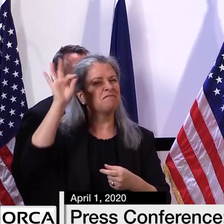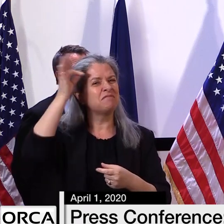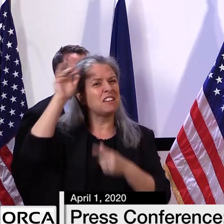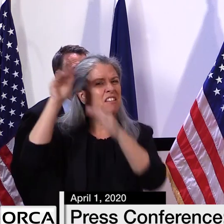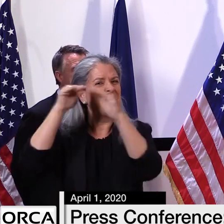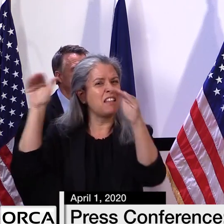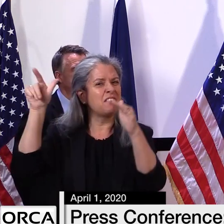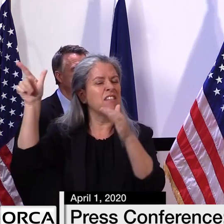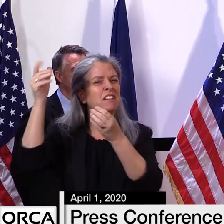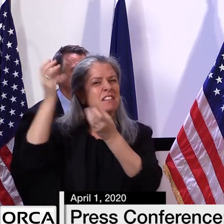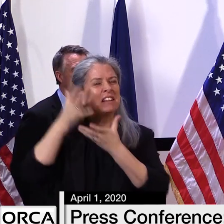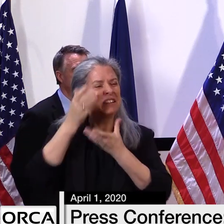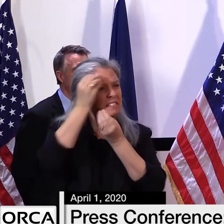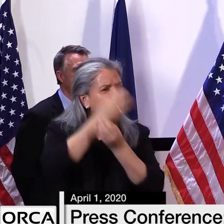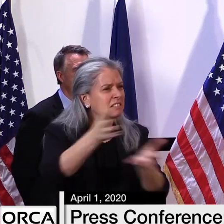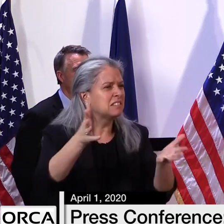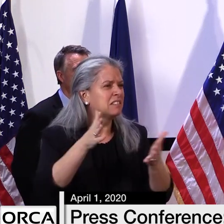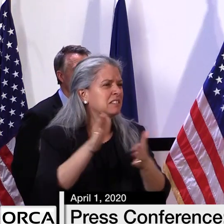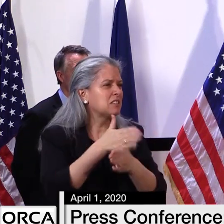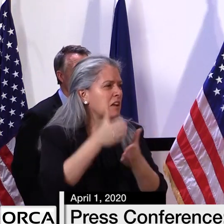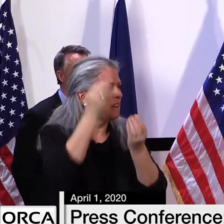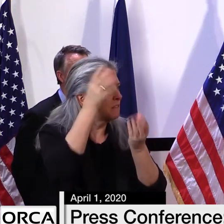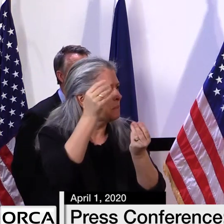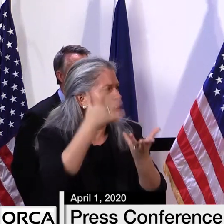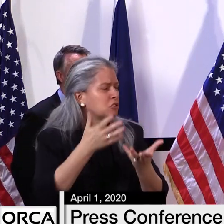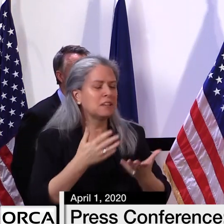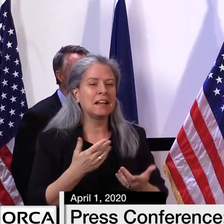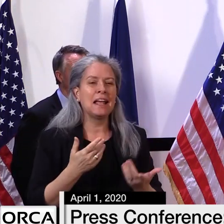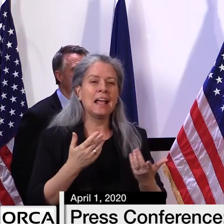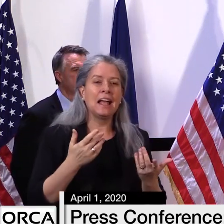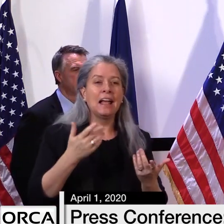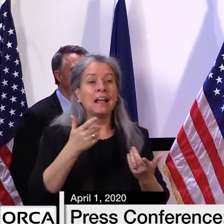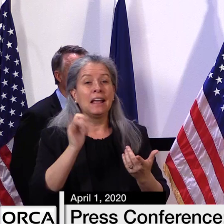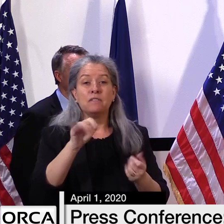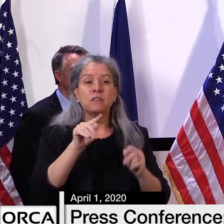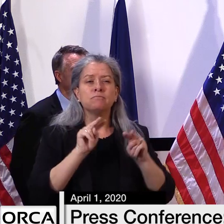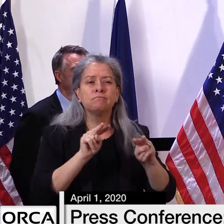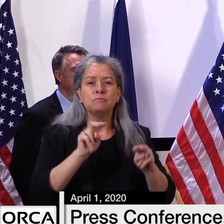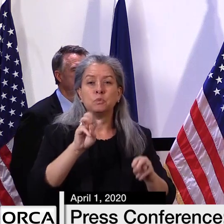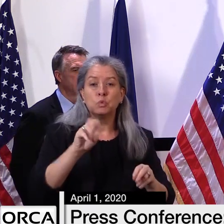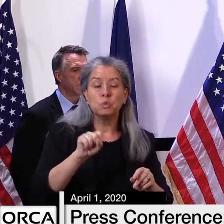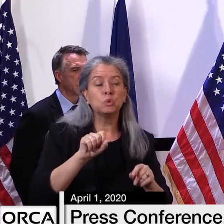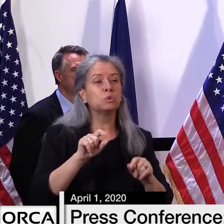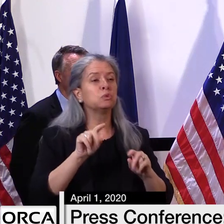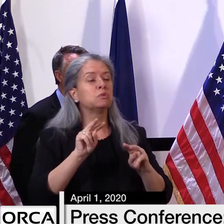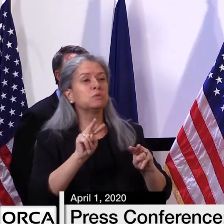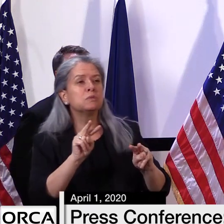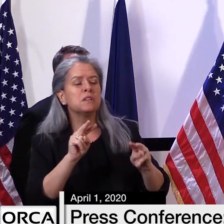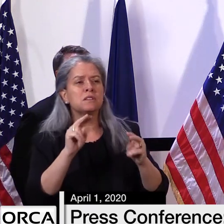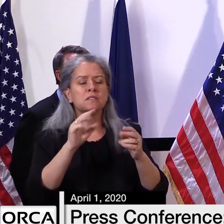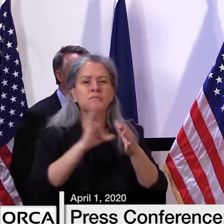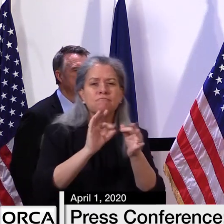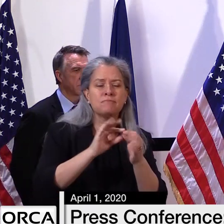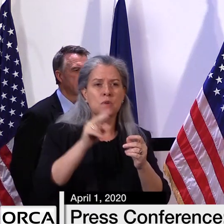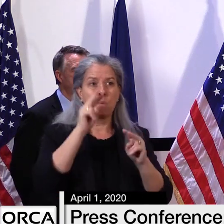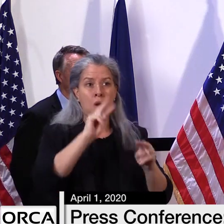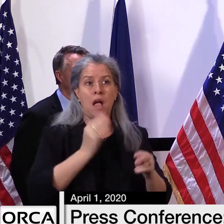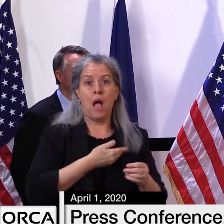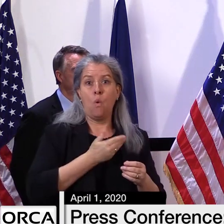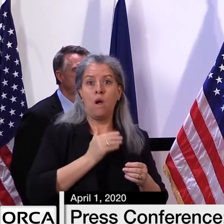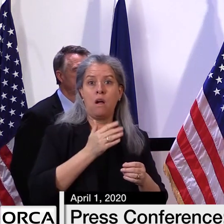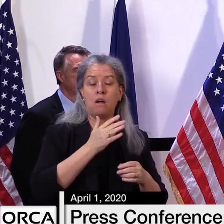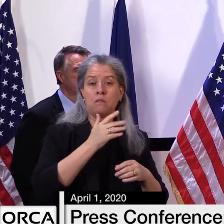risk. I don't think it should be a surprise for people who've been listening to these for a while, these conferences, to know